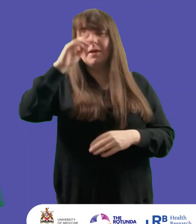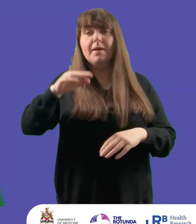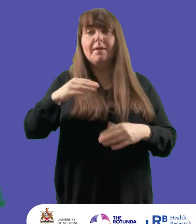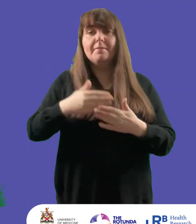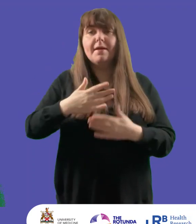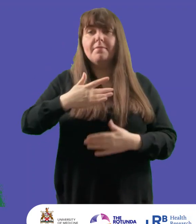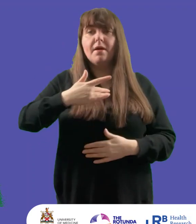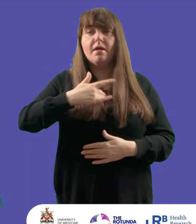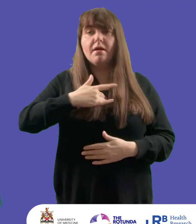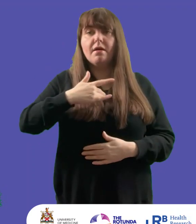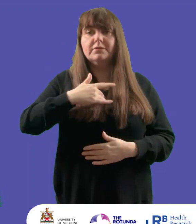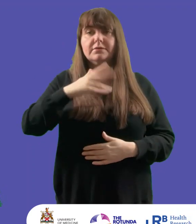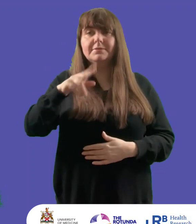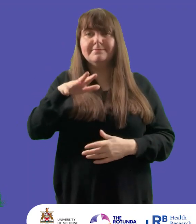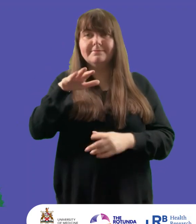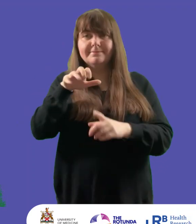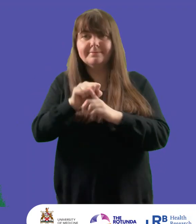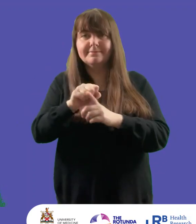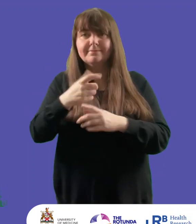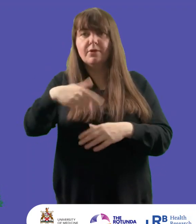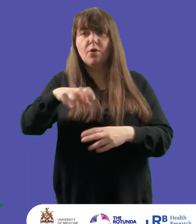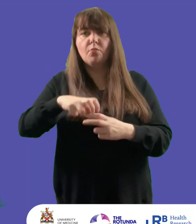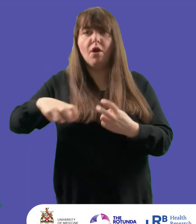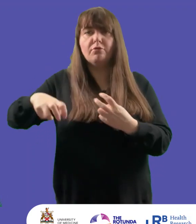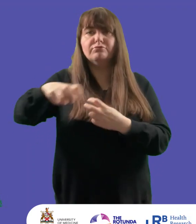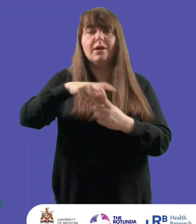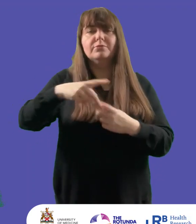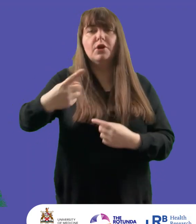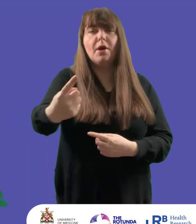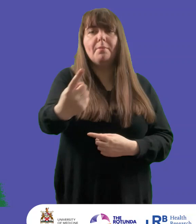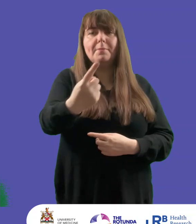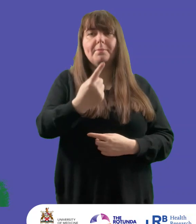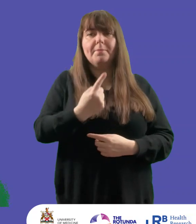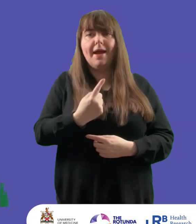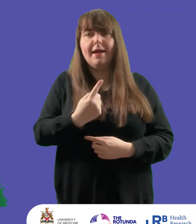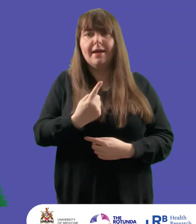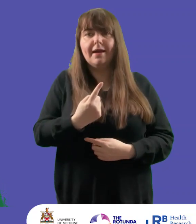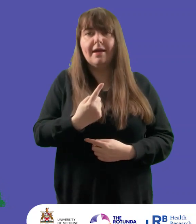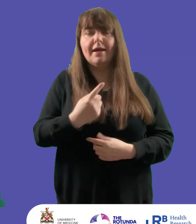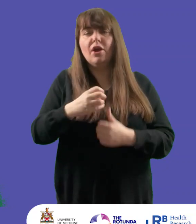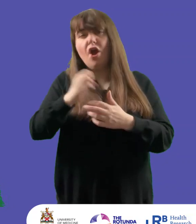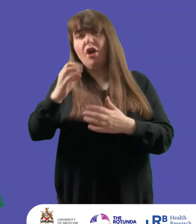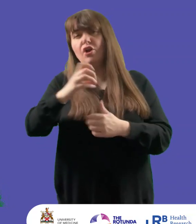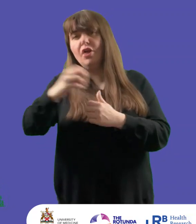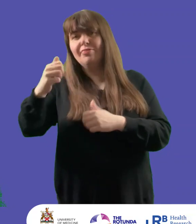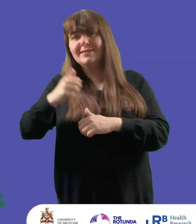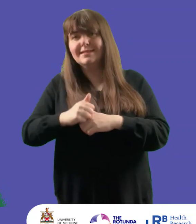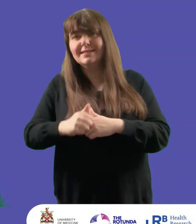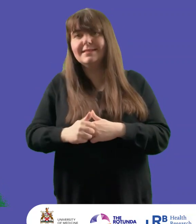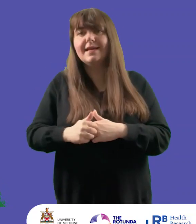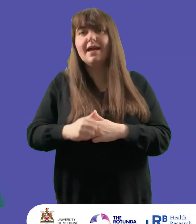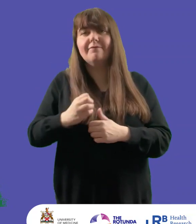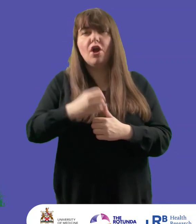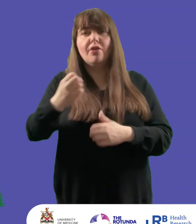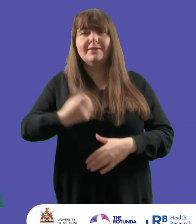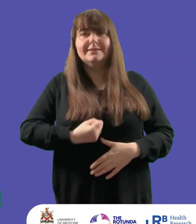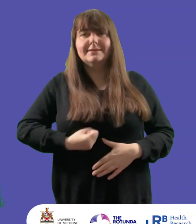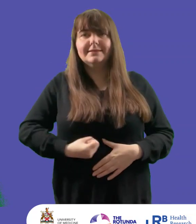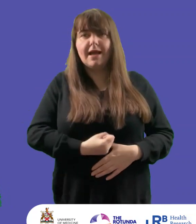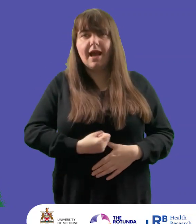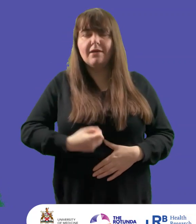example, the baby's heart, and you might need to either go for a walk around and come back in a few minutes or come back another day to have another scan